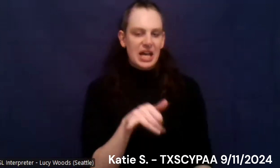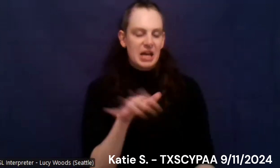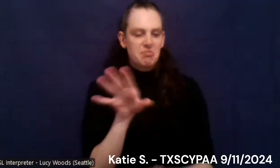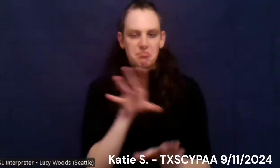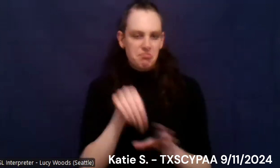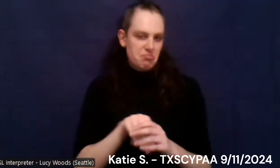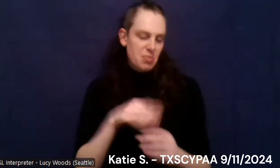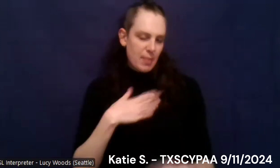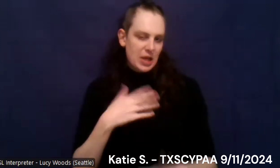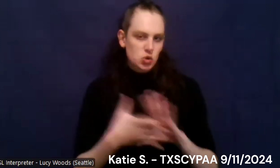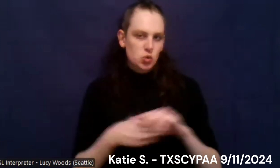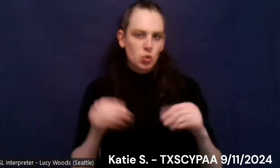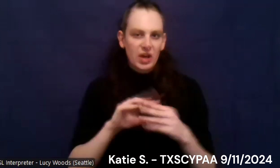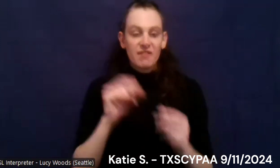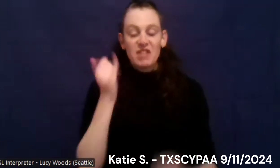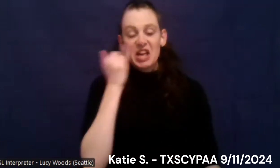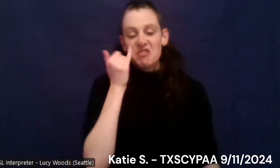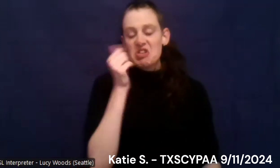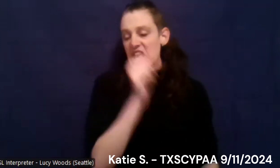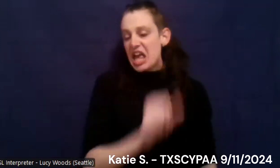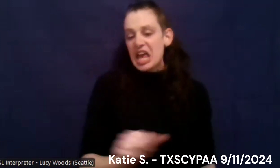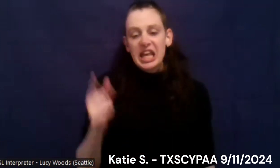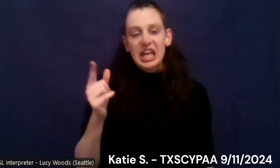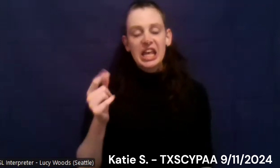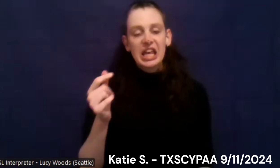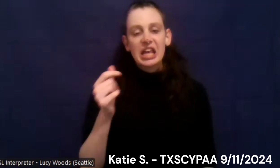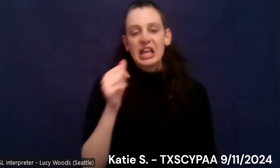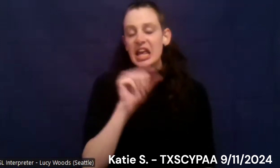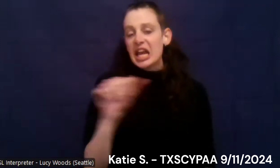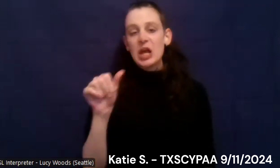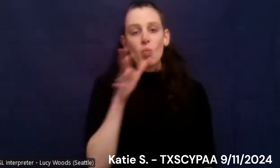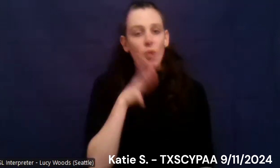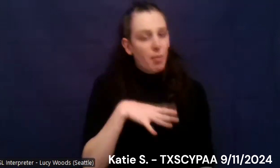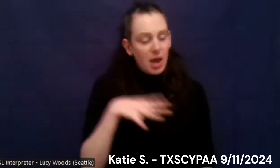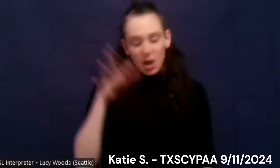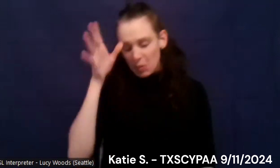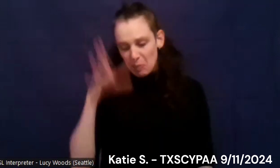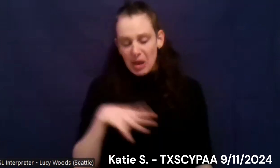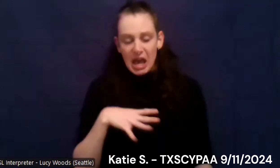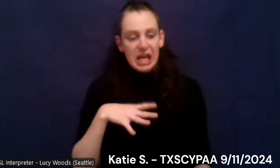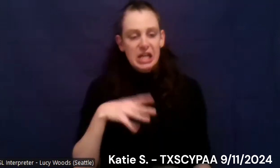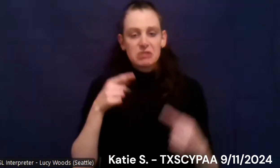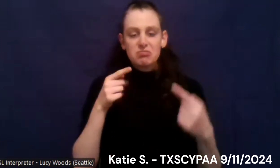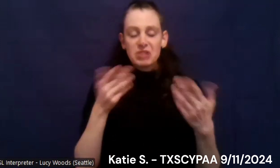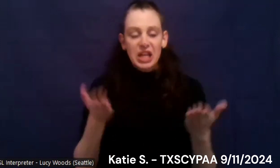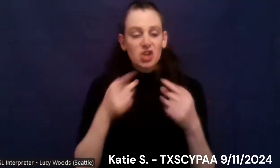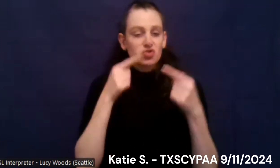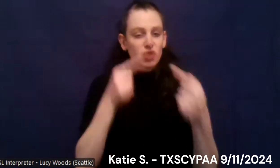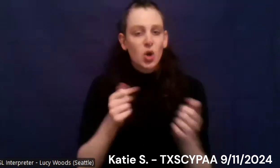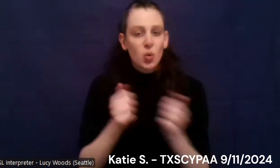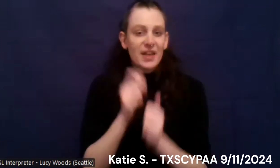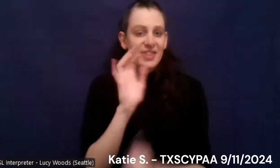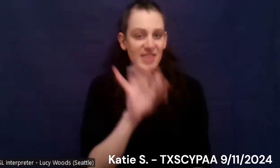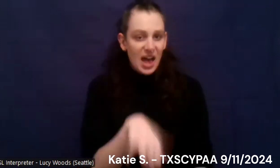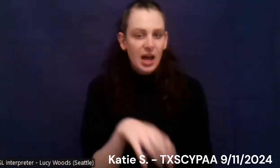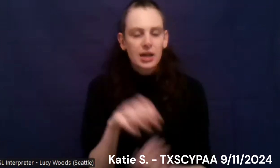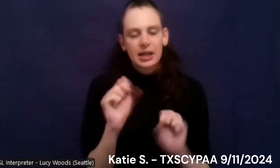any woman or man in this has struggled with those things, feel free